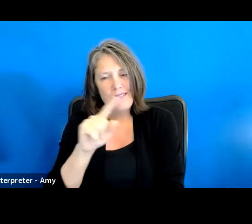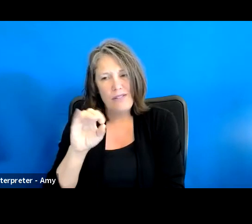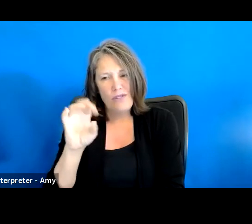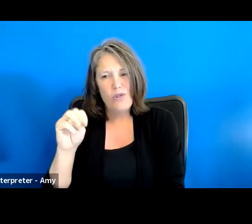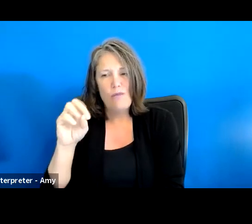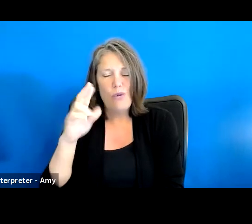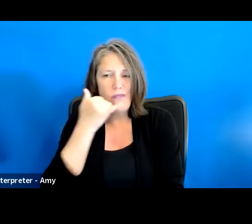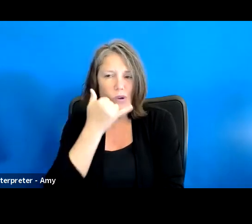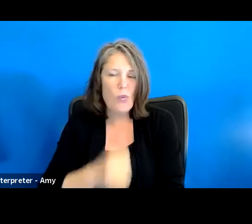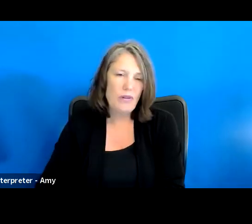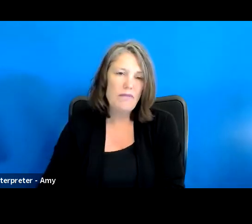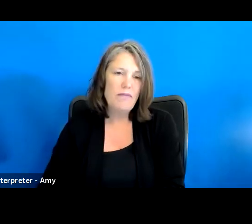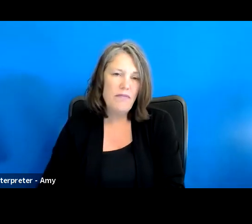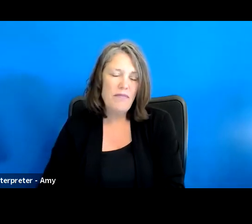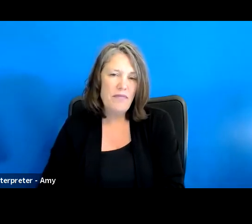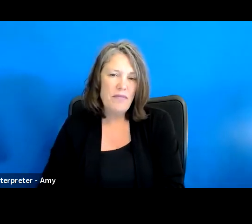phone.